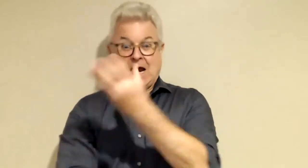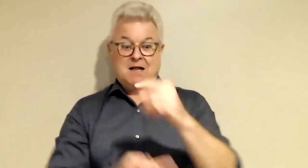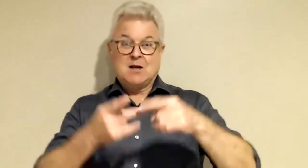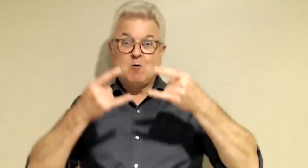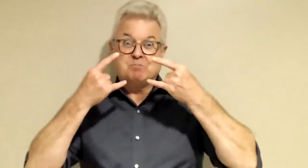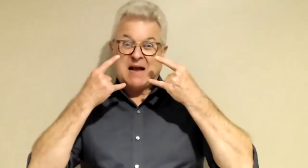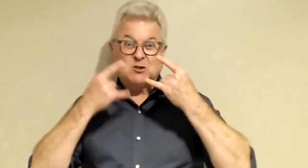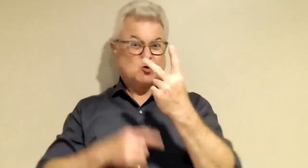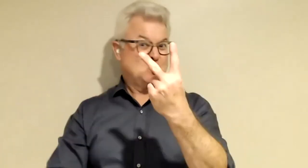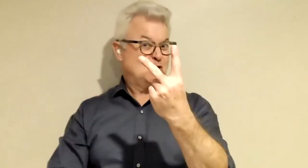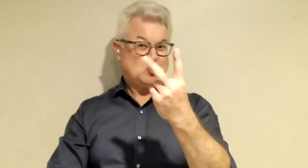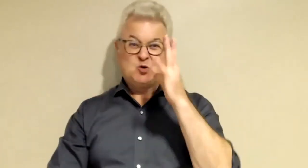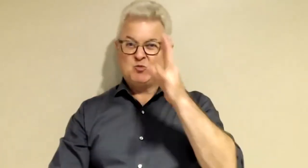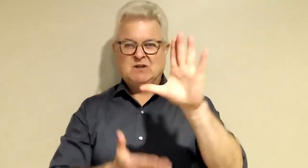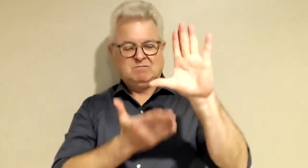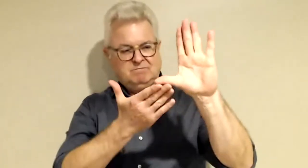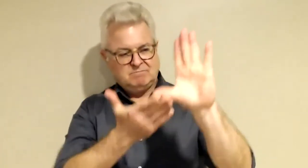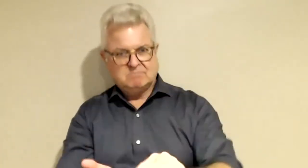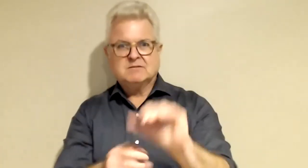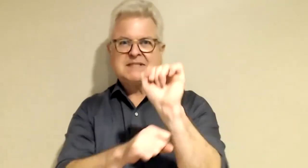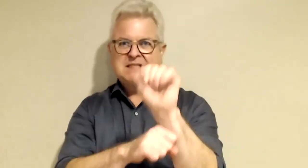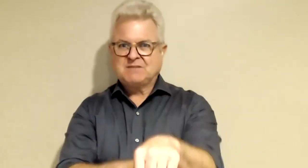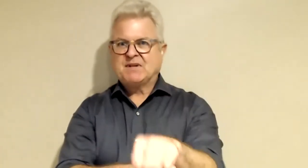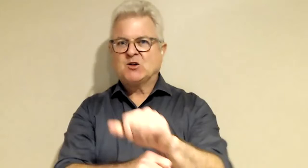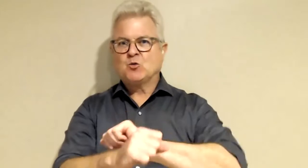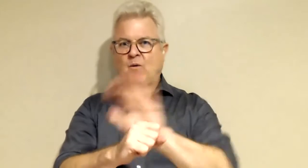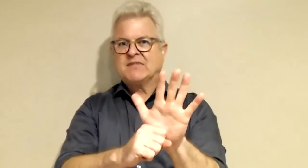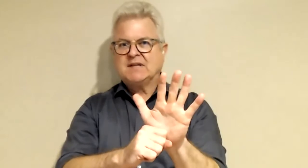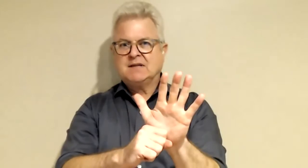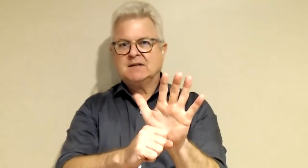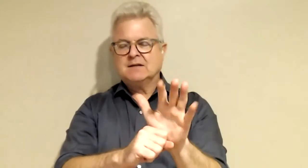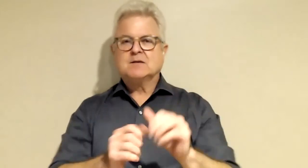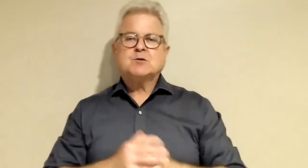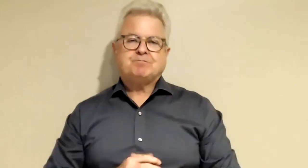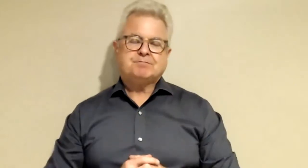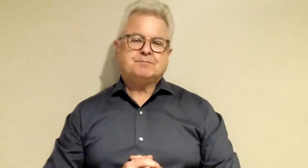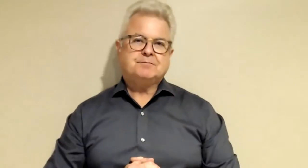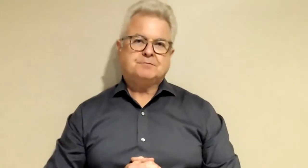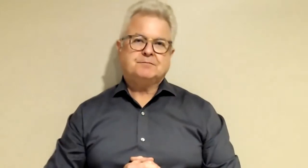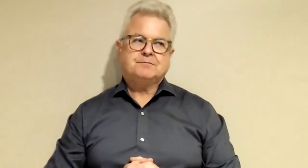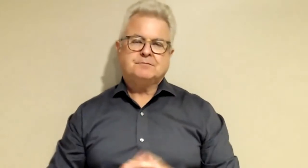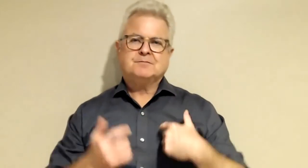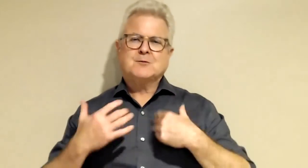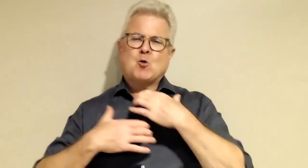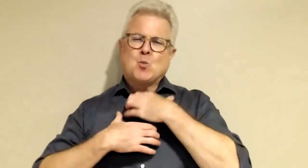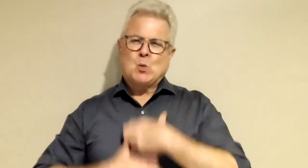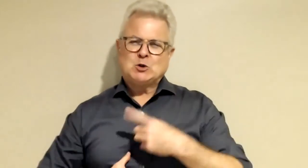previously. So really, the two things that really are going to reduce the numbers in possible